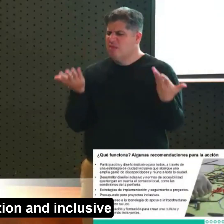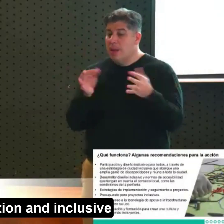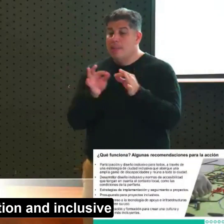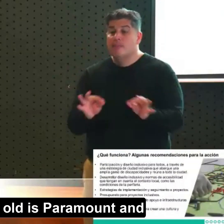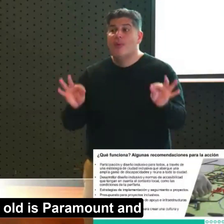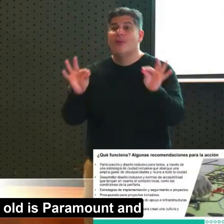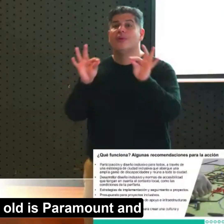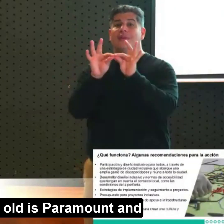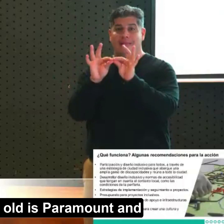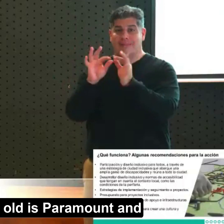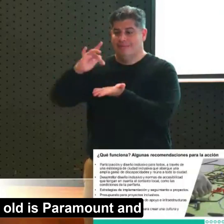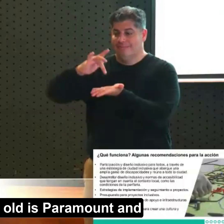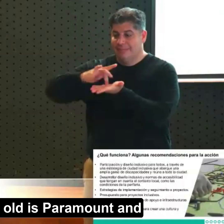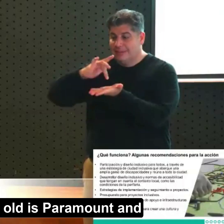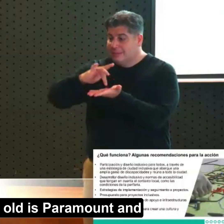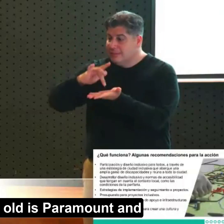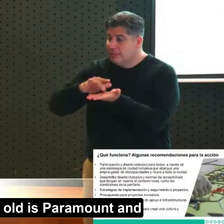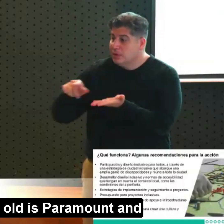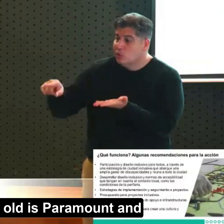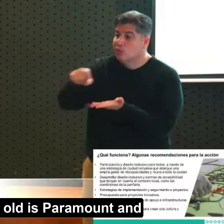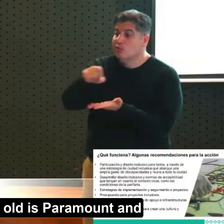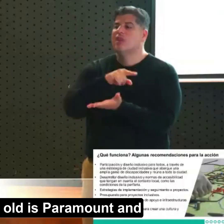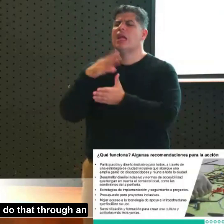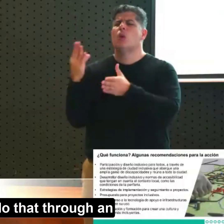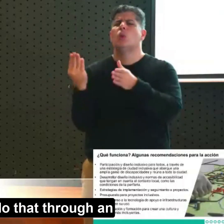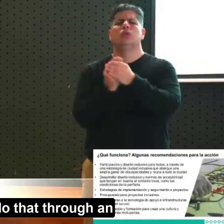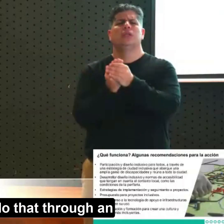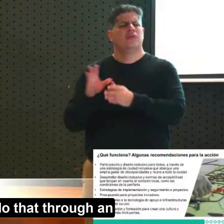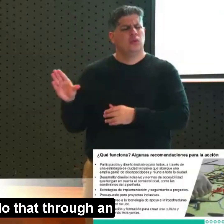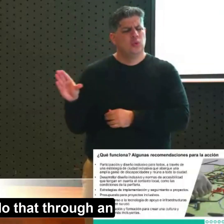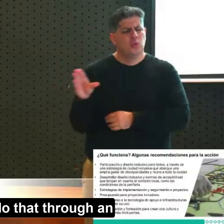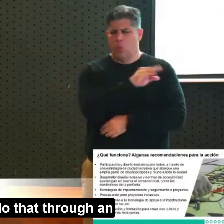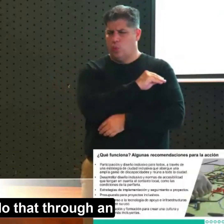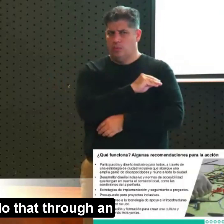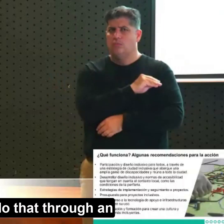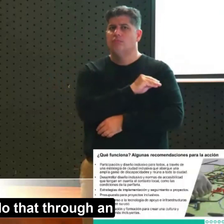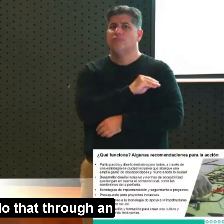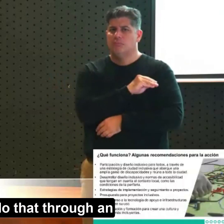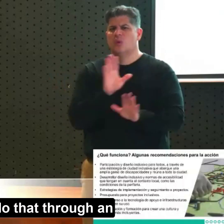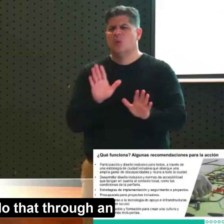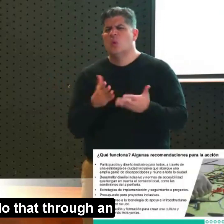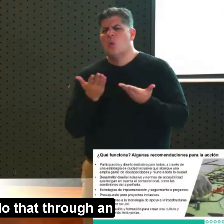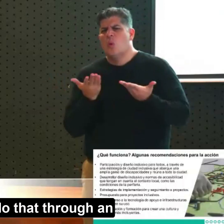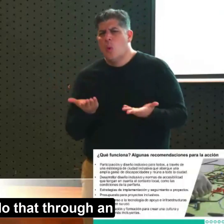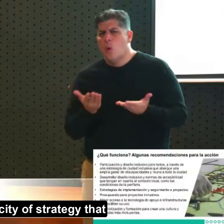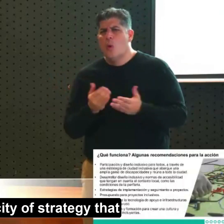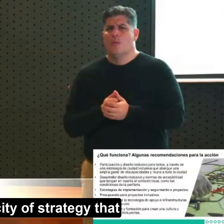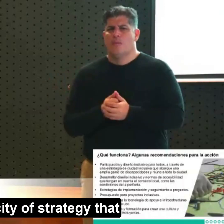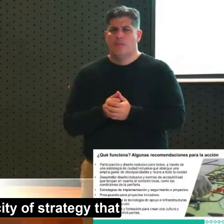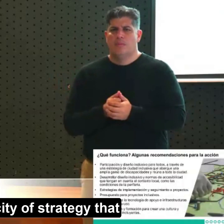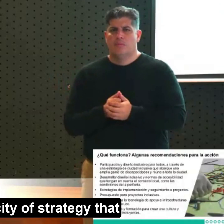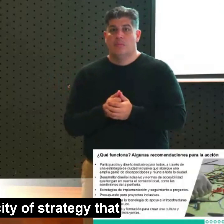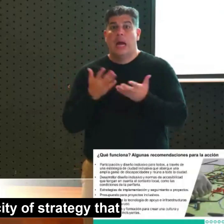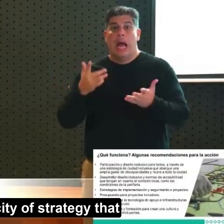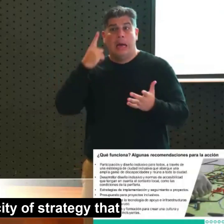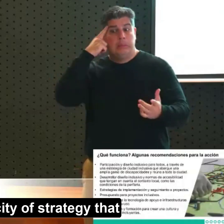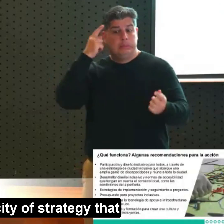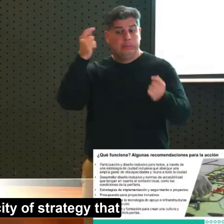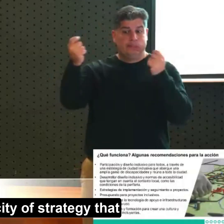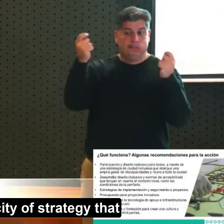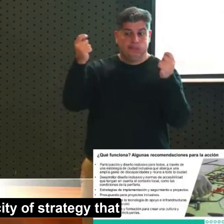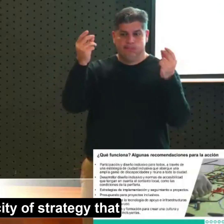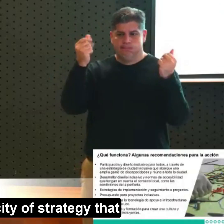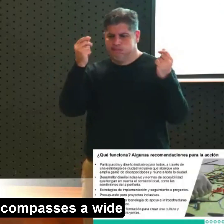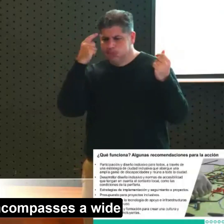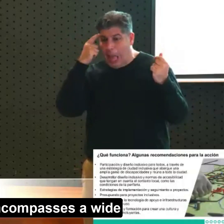participation and inclusive design for all is paramount, and you can do that through an inclusive city